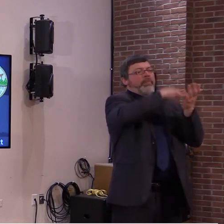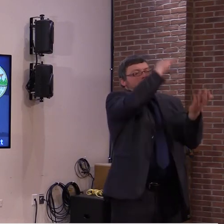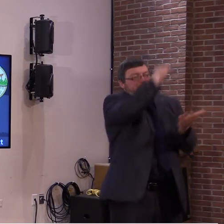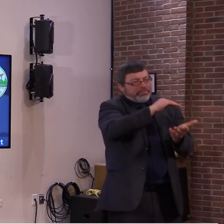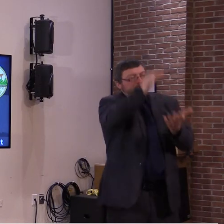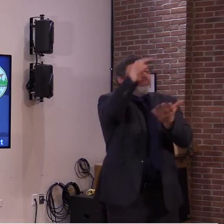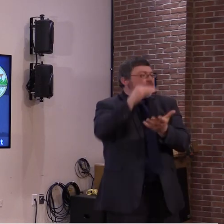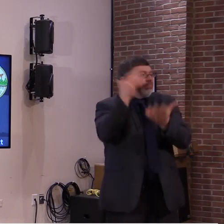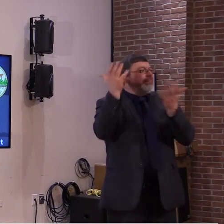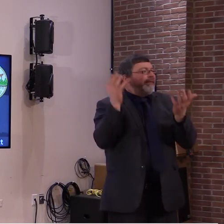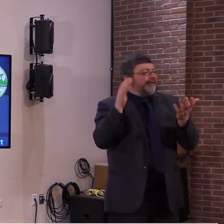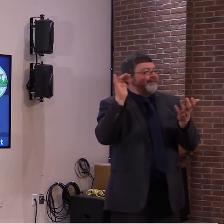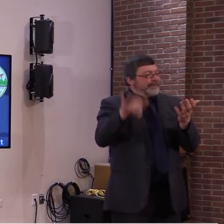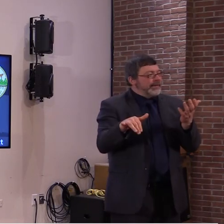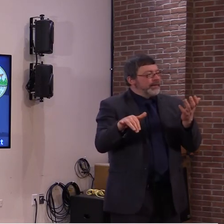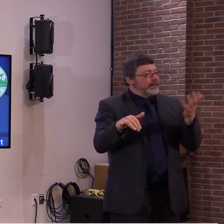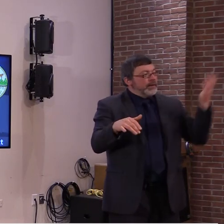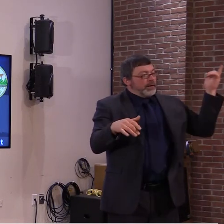to arrive.